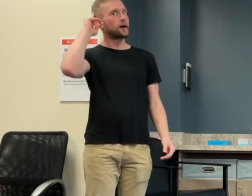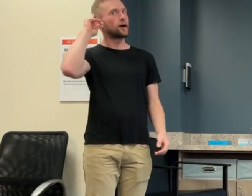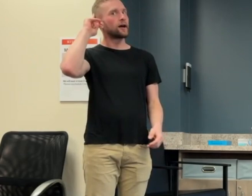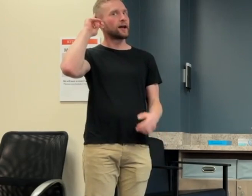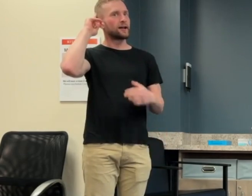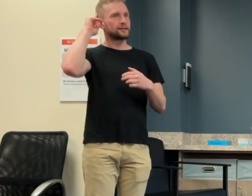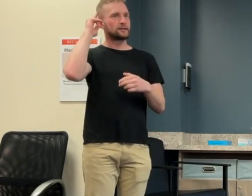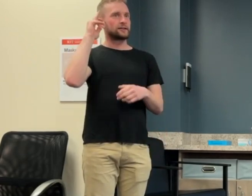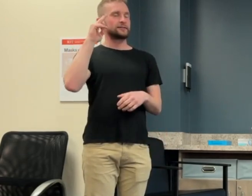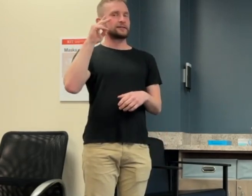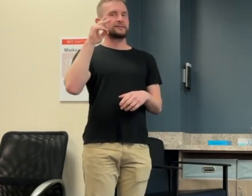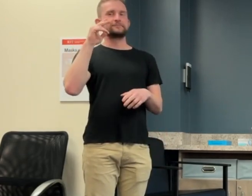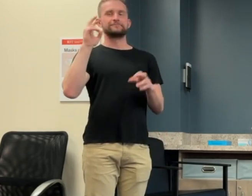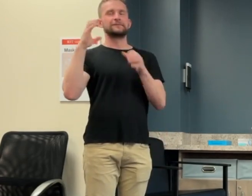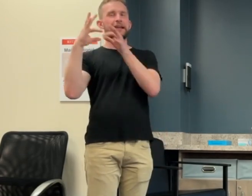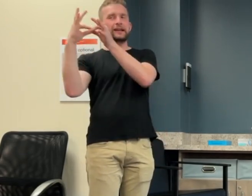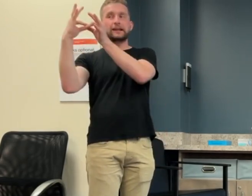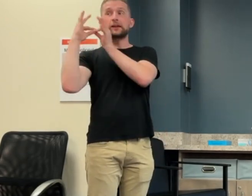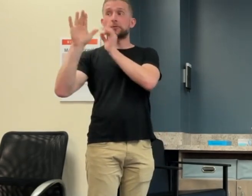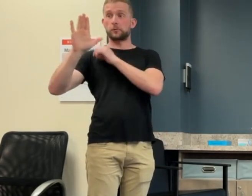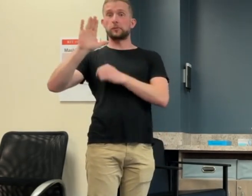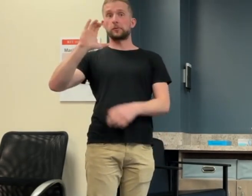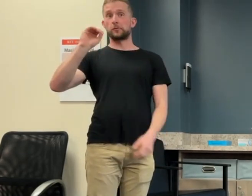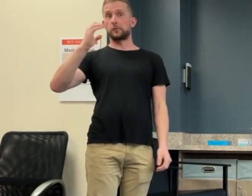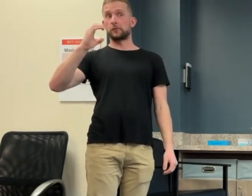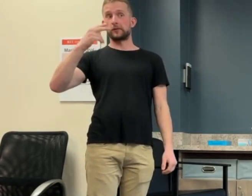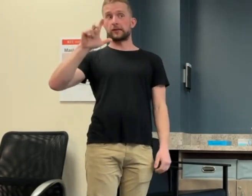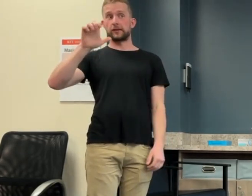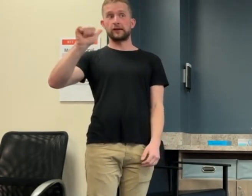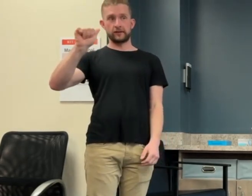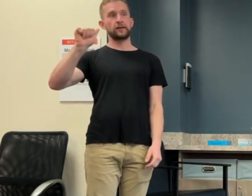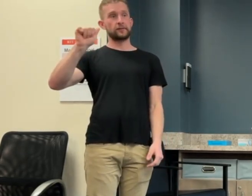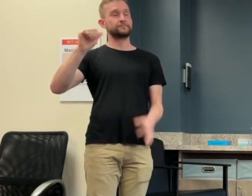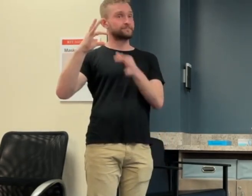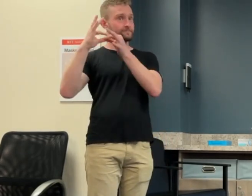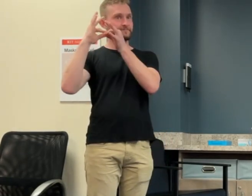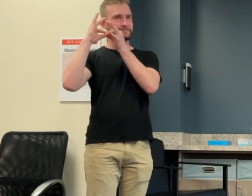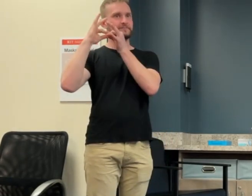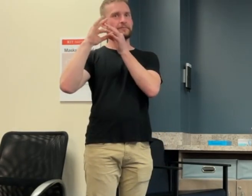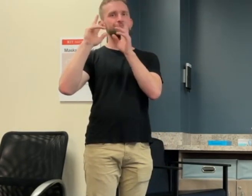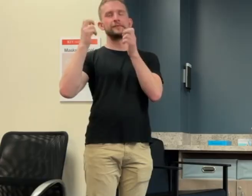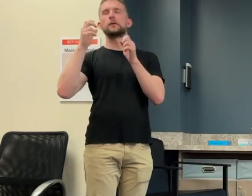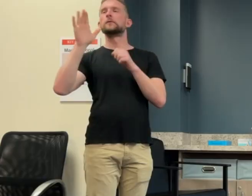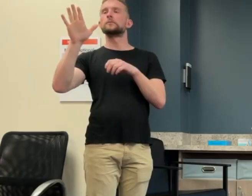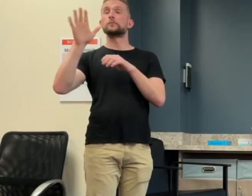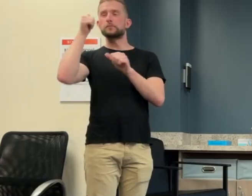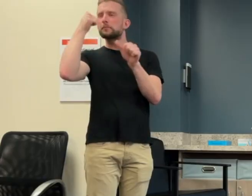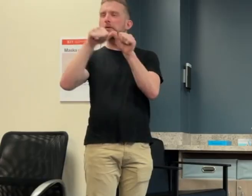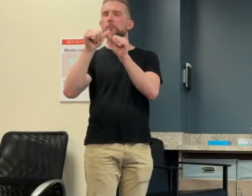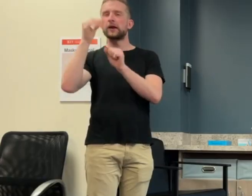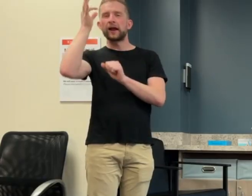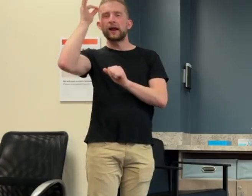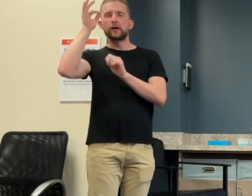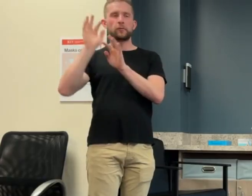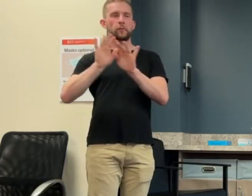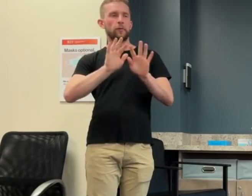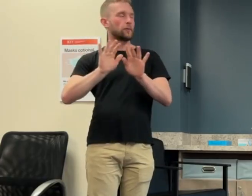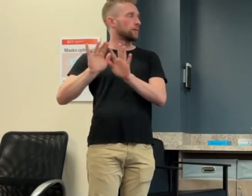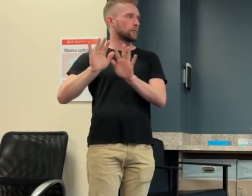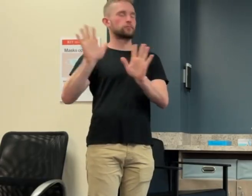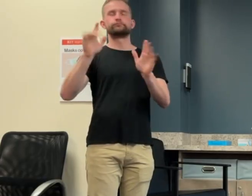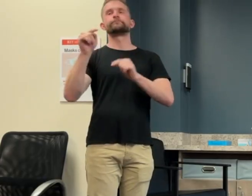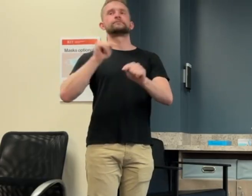the cochlea to bypass those damaged nerves. And again, not bypass the damaged